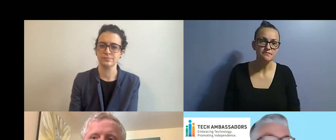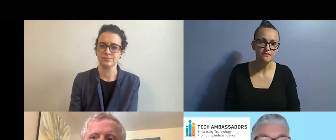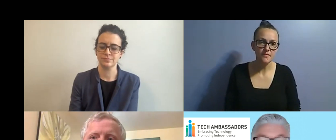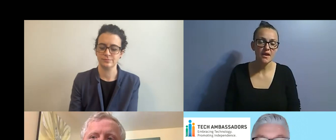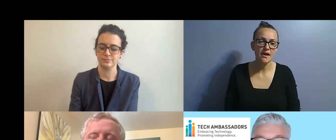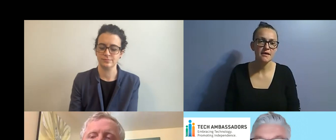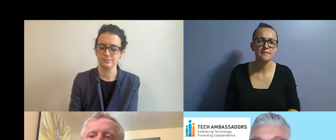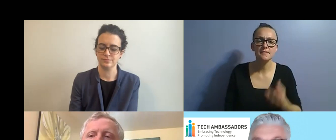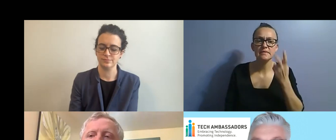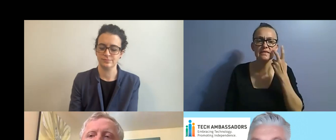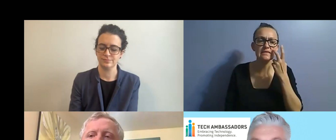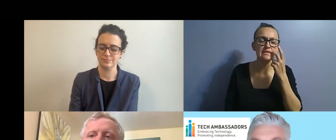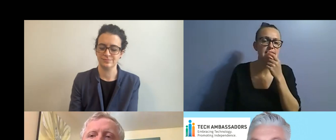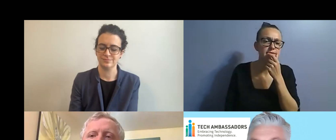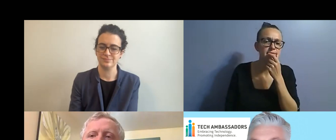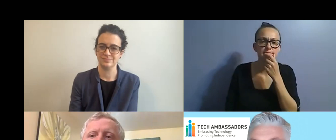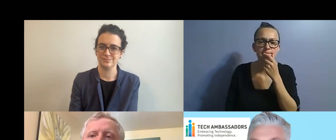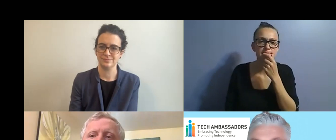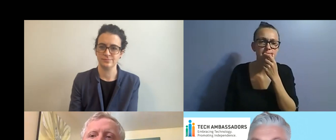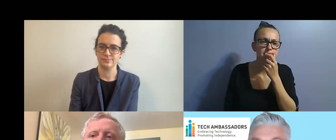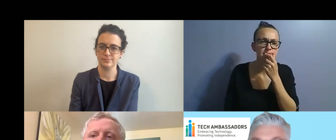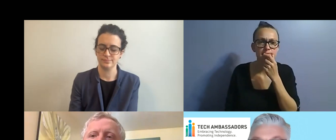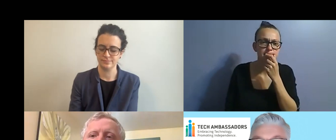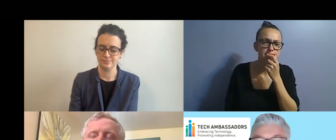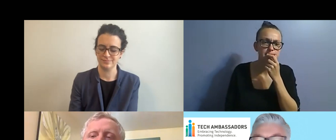Let's see.